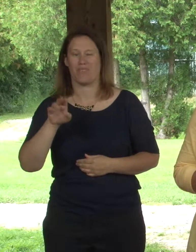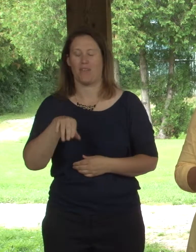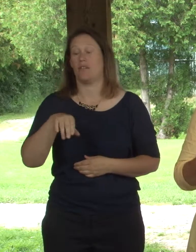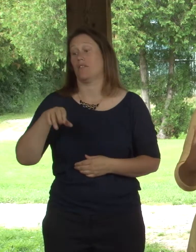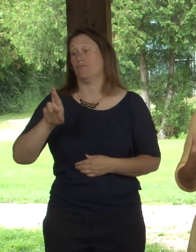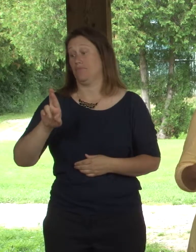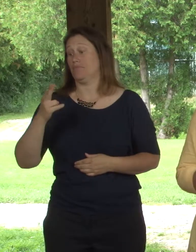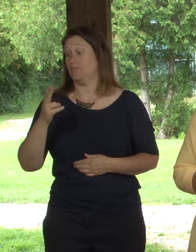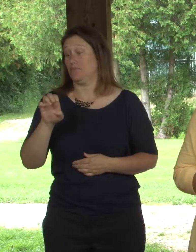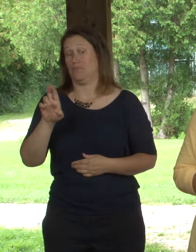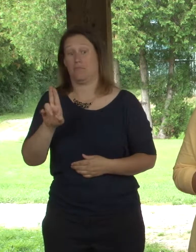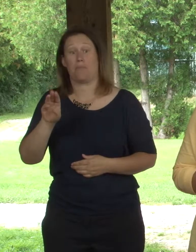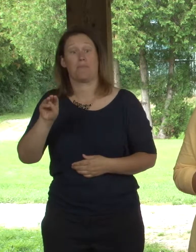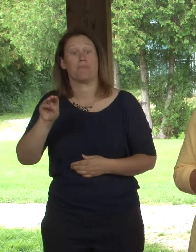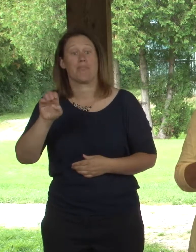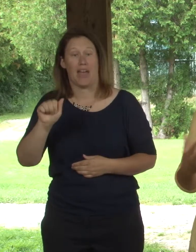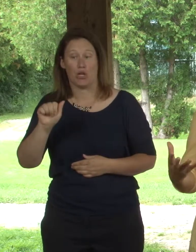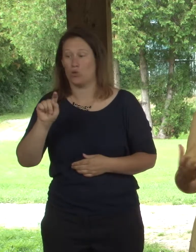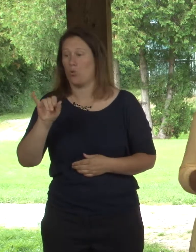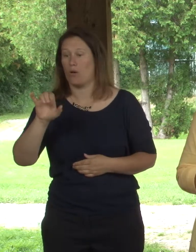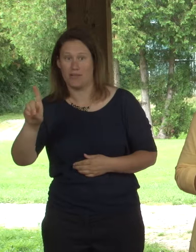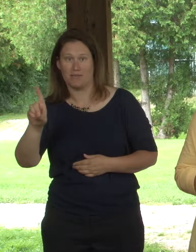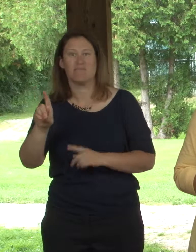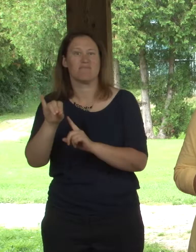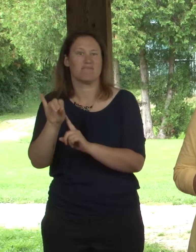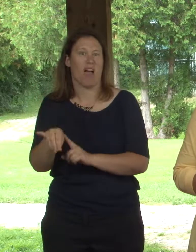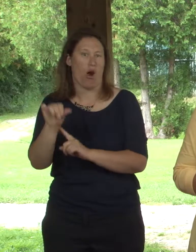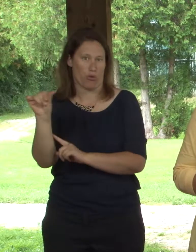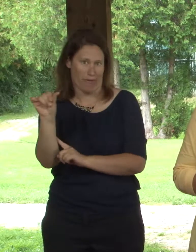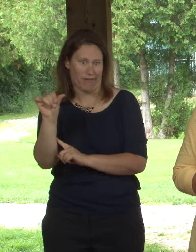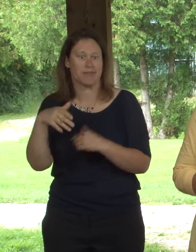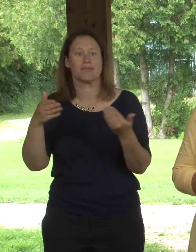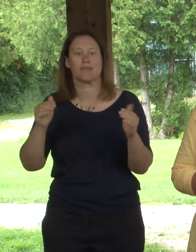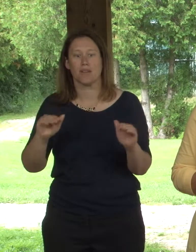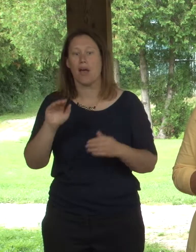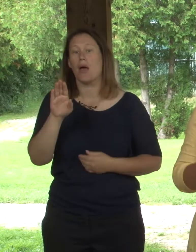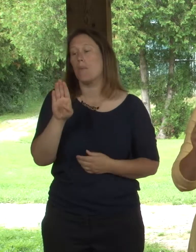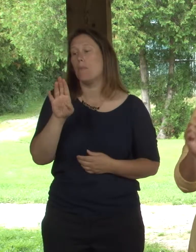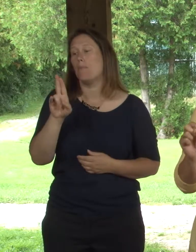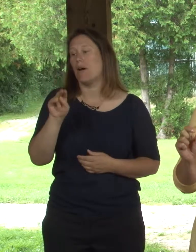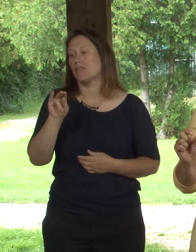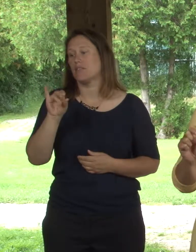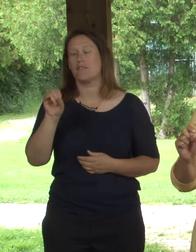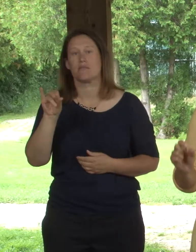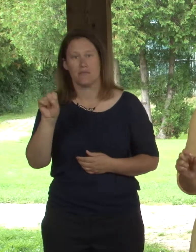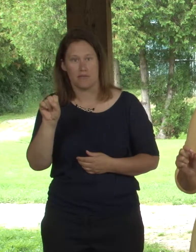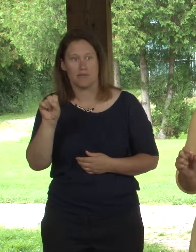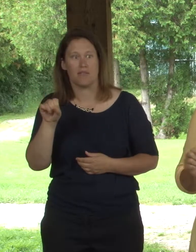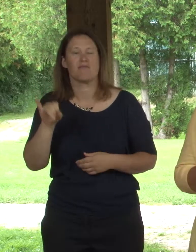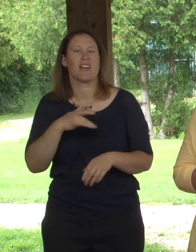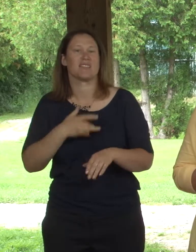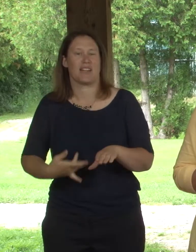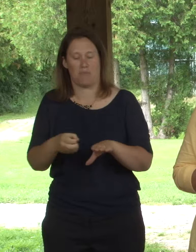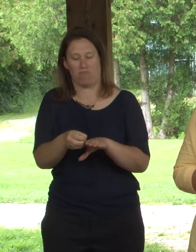autoimmune form of arthritis. Bunions, another condition that people will develop, and it usually happens on a bony